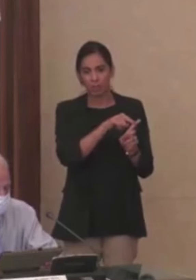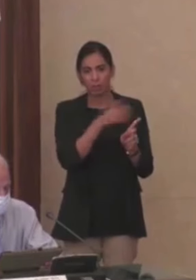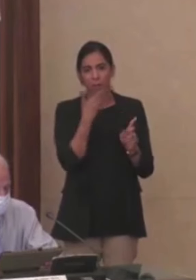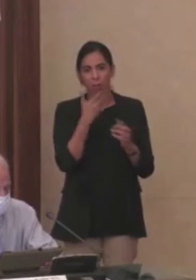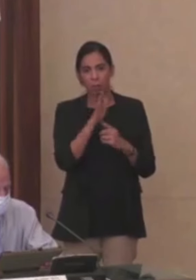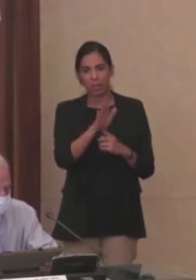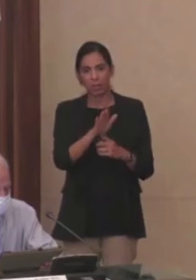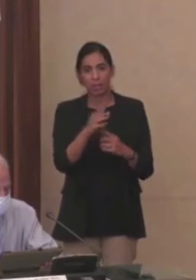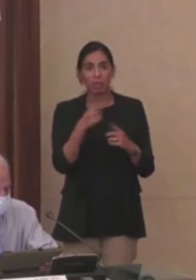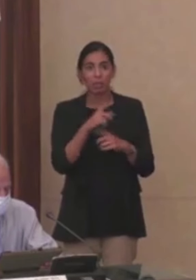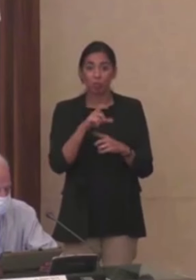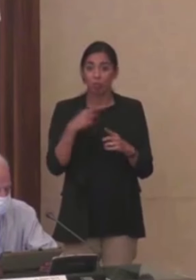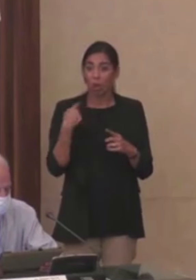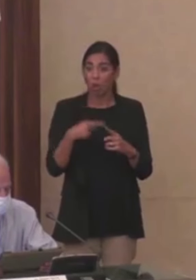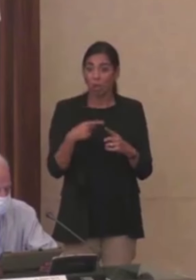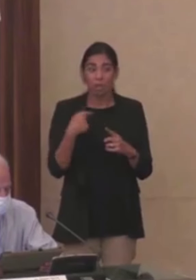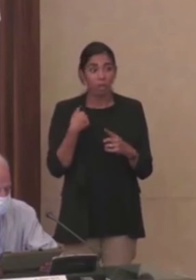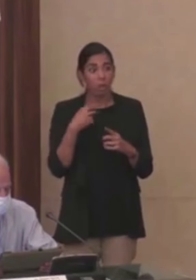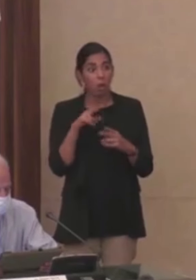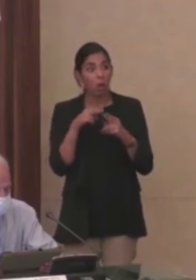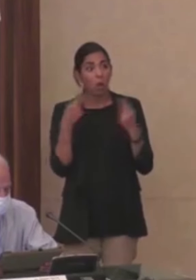you. But unfortunately,